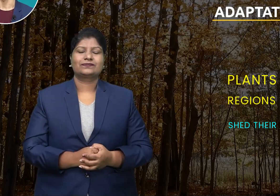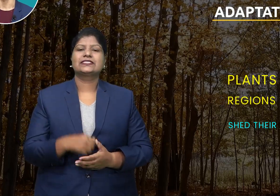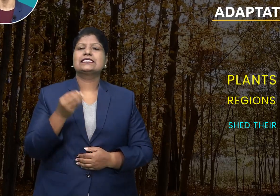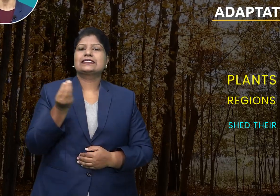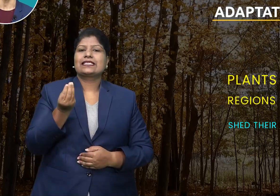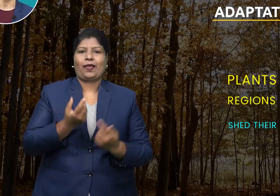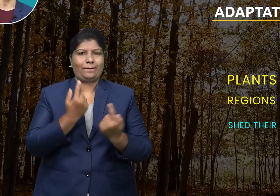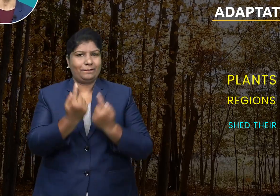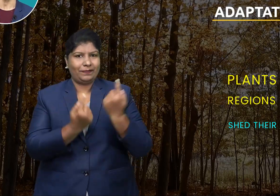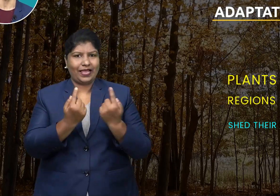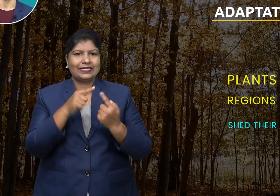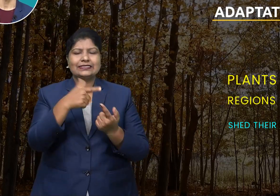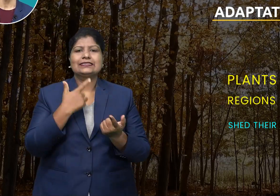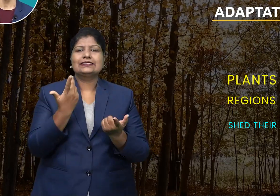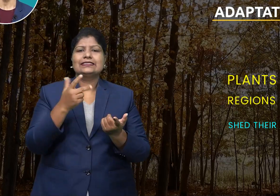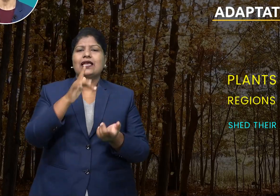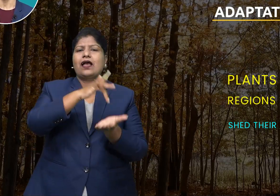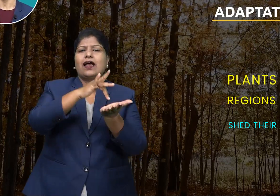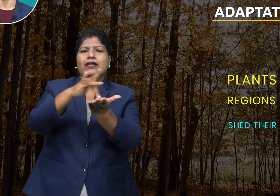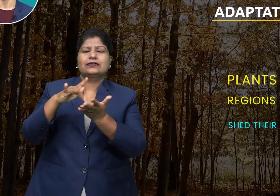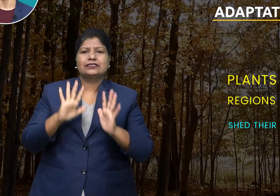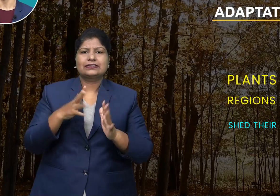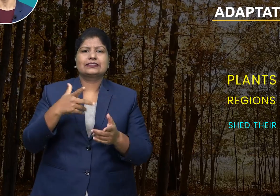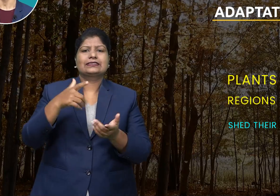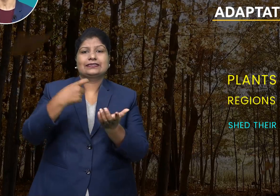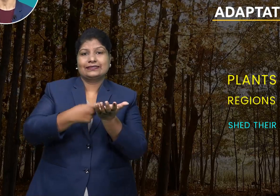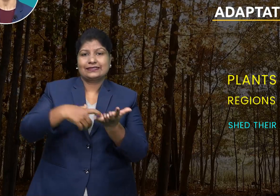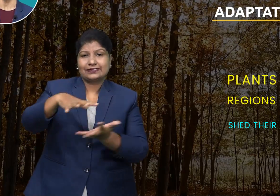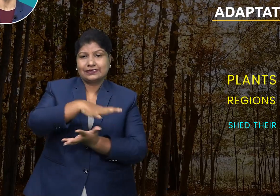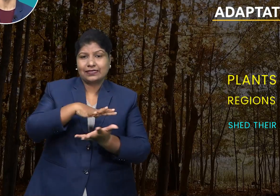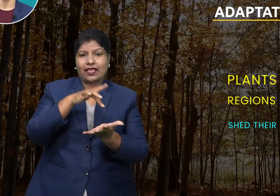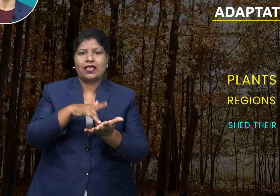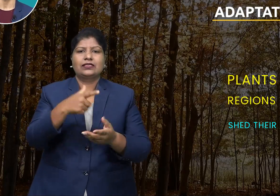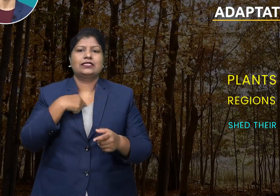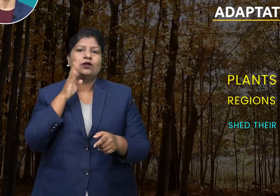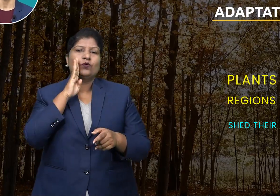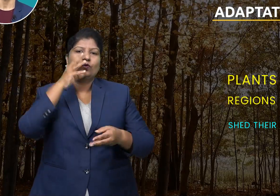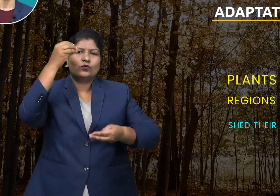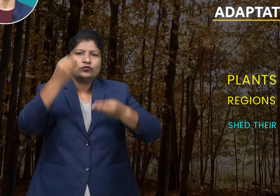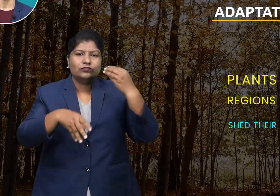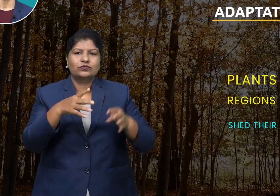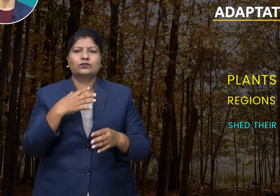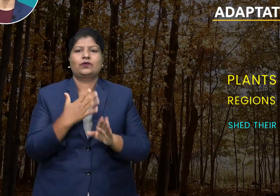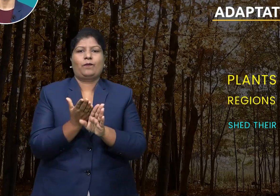Some plants in temperate regions shed their leaves before the winter starts.